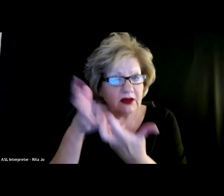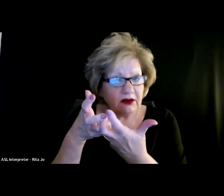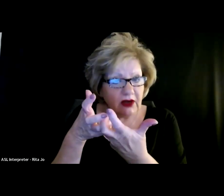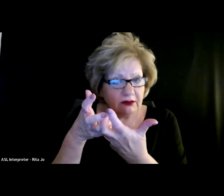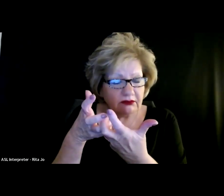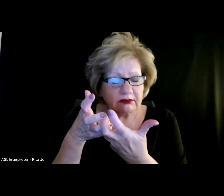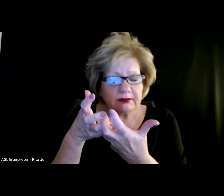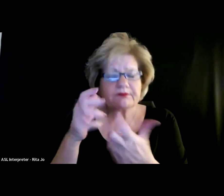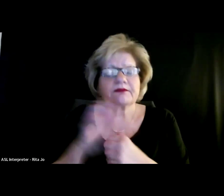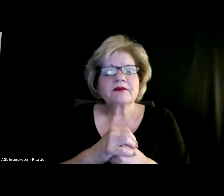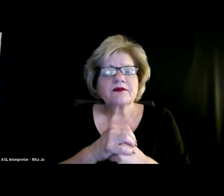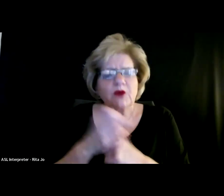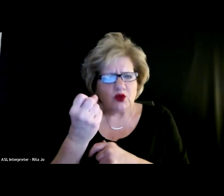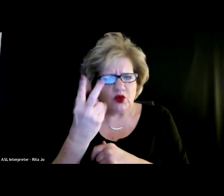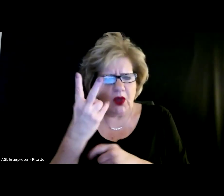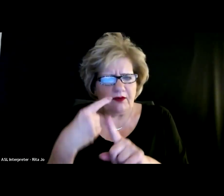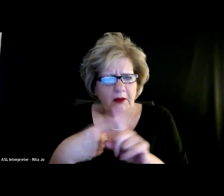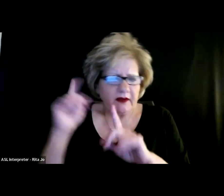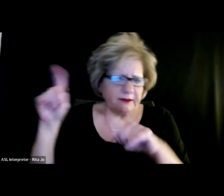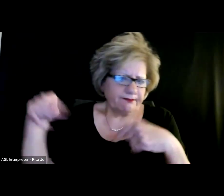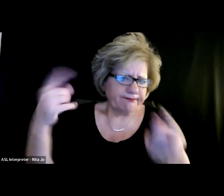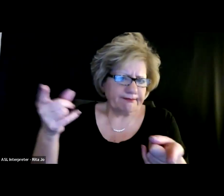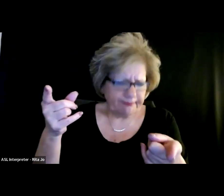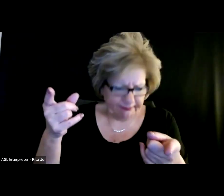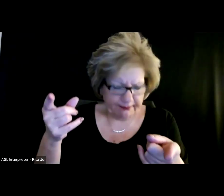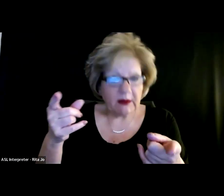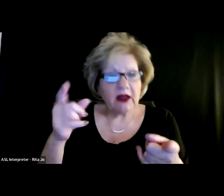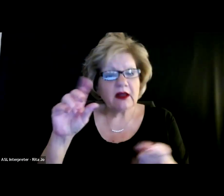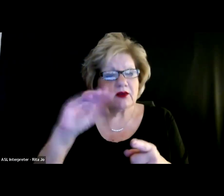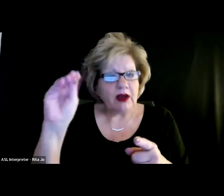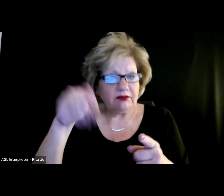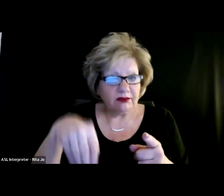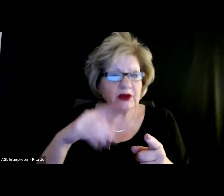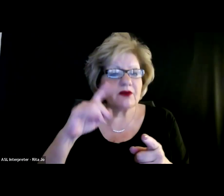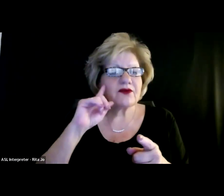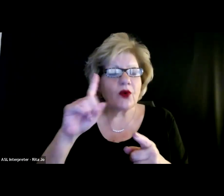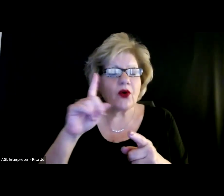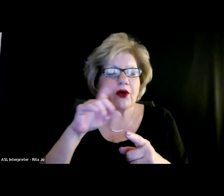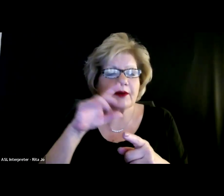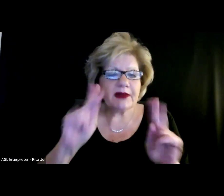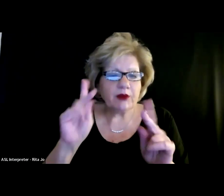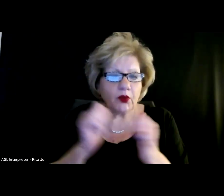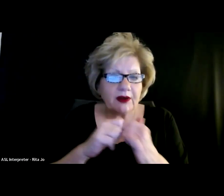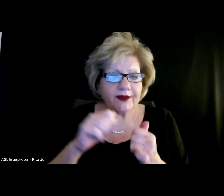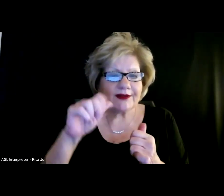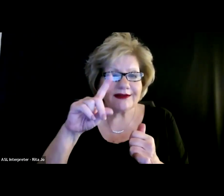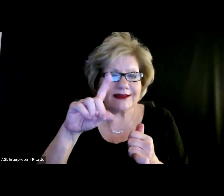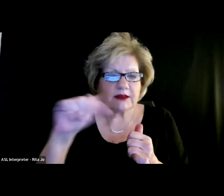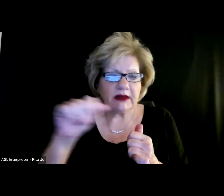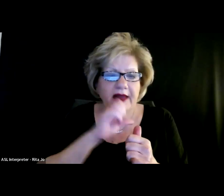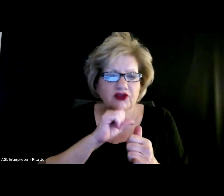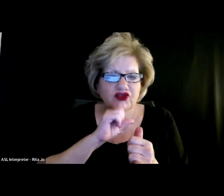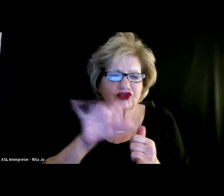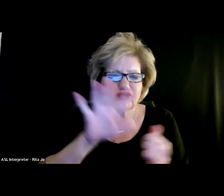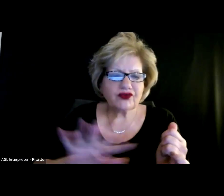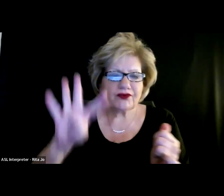12 months, the labor force participation rate for working age people with disabilities is 41%, compared